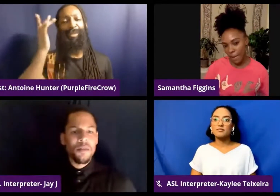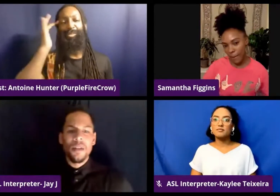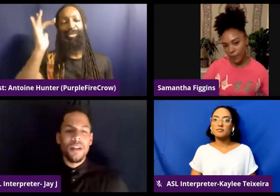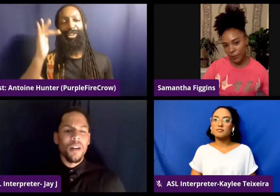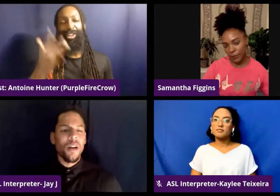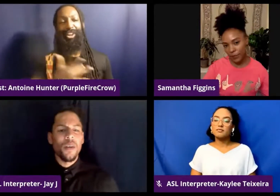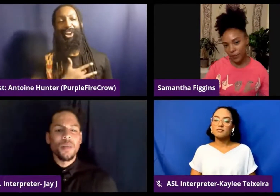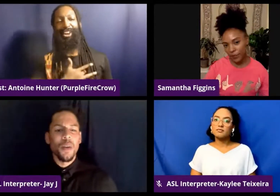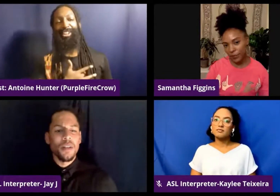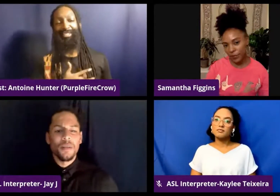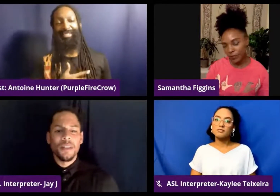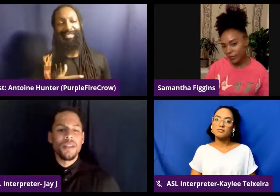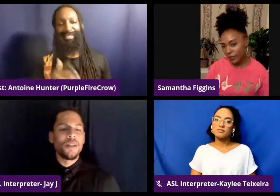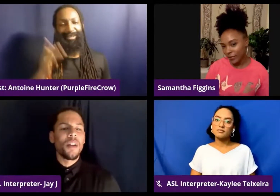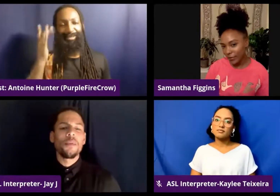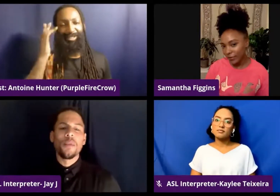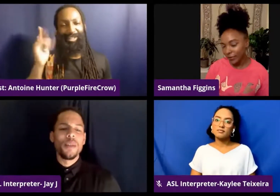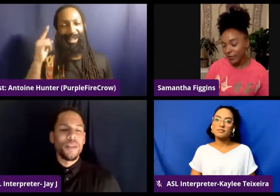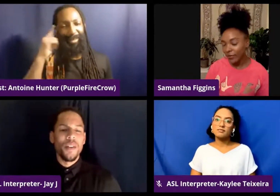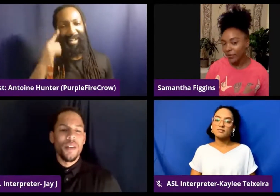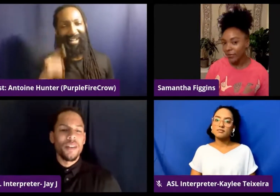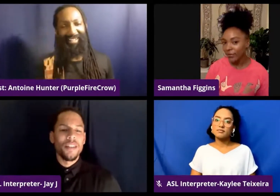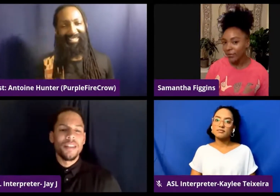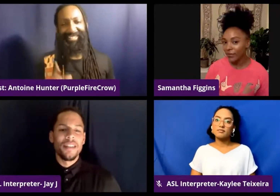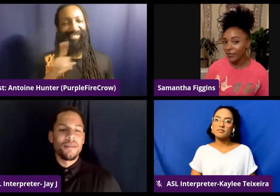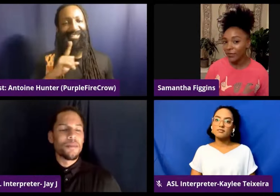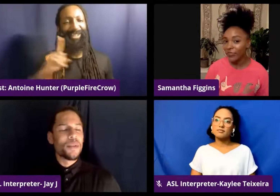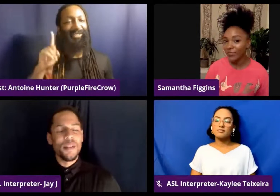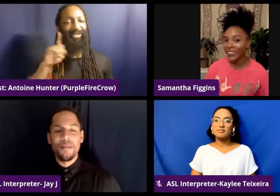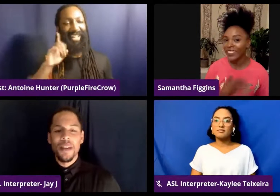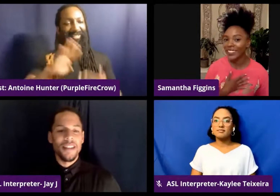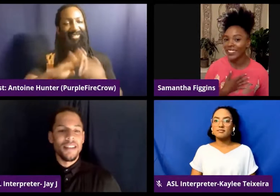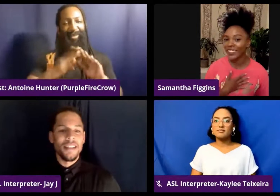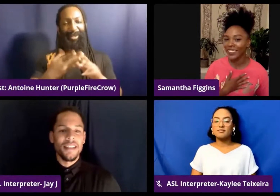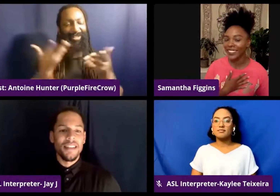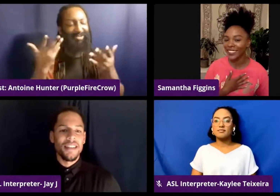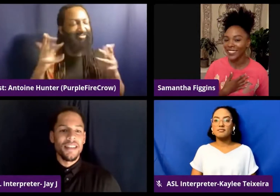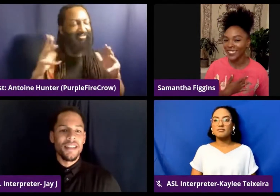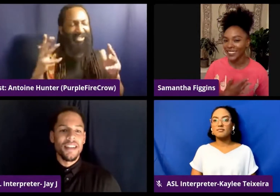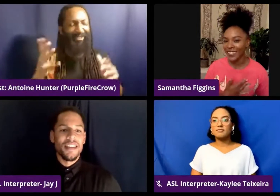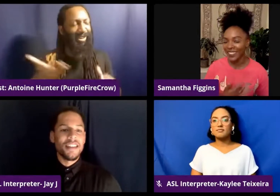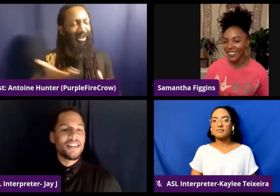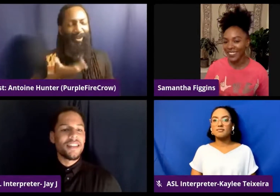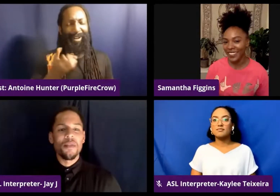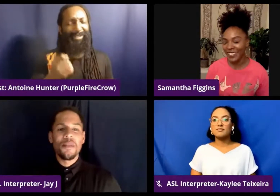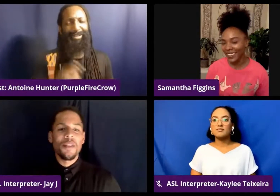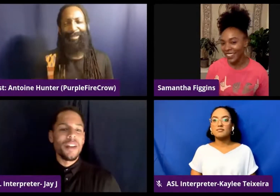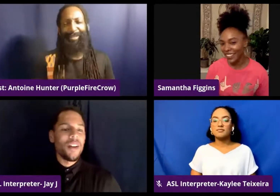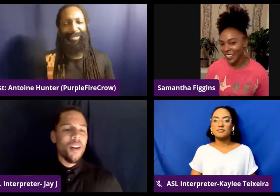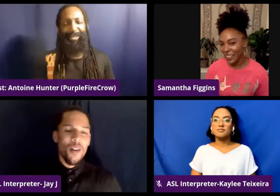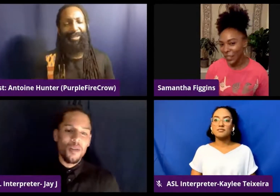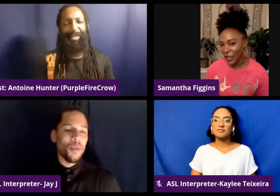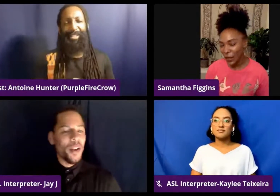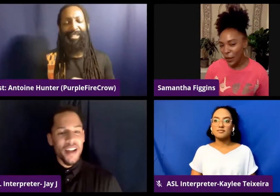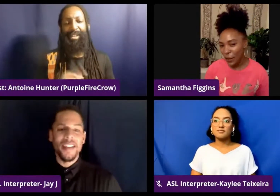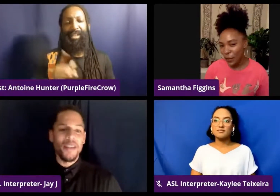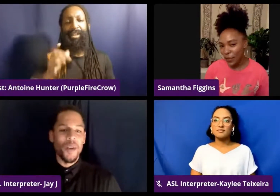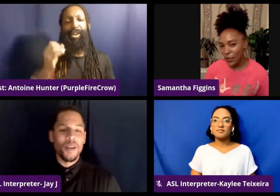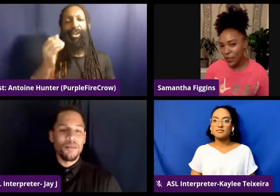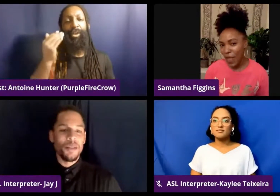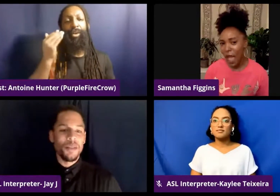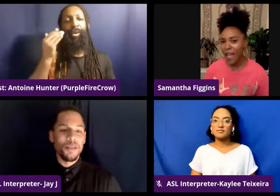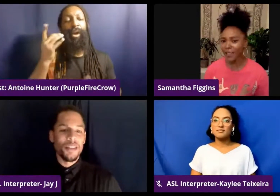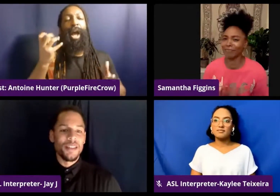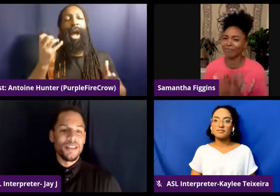The deaf community, you have a brilliant heart, brilliant mind. The deaf community